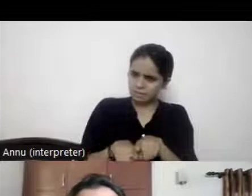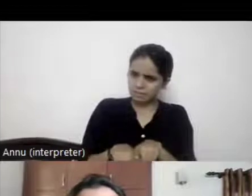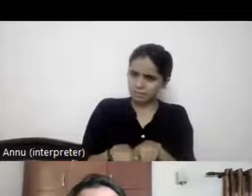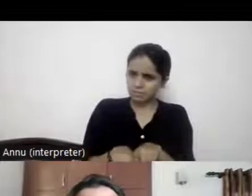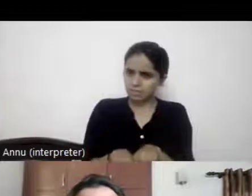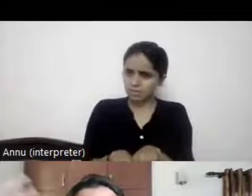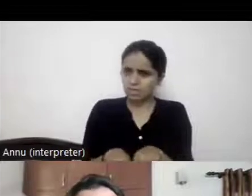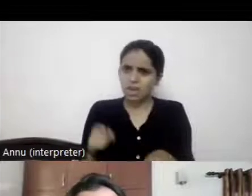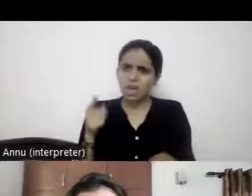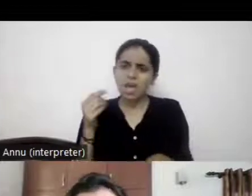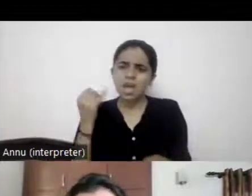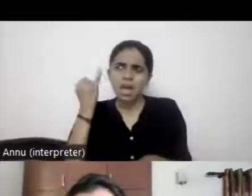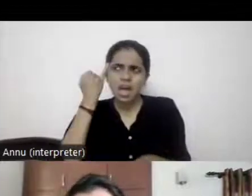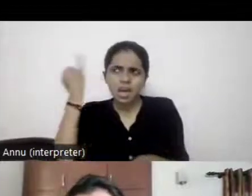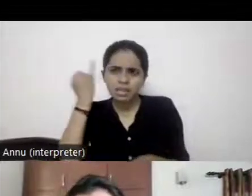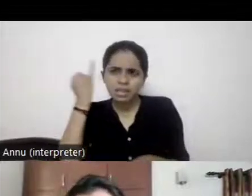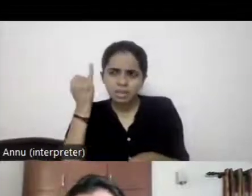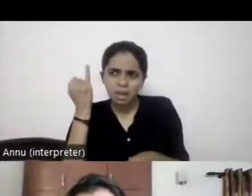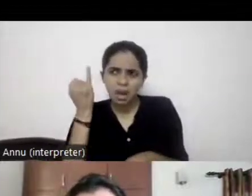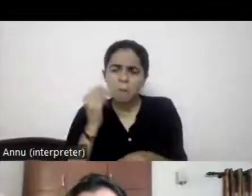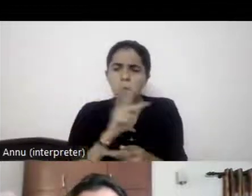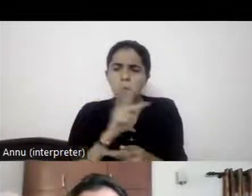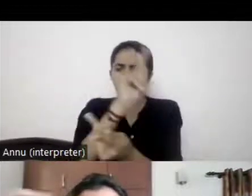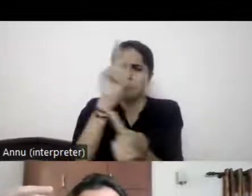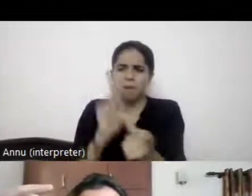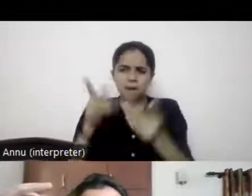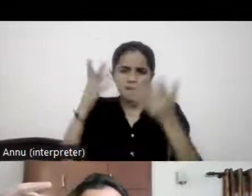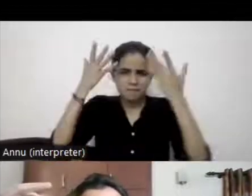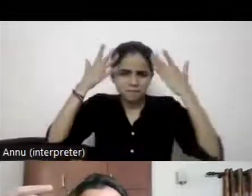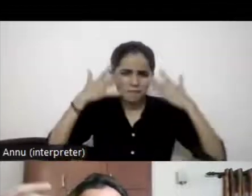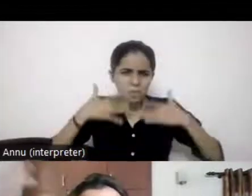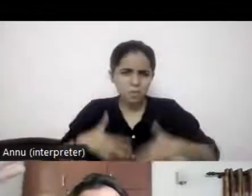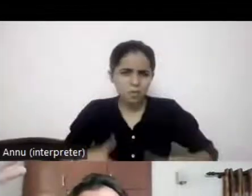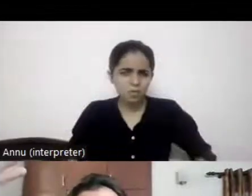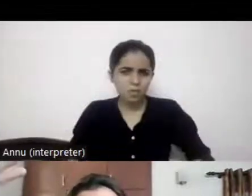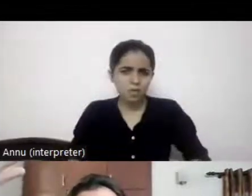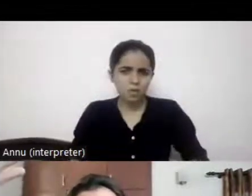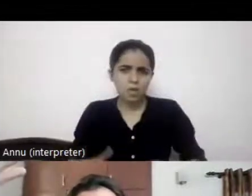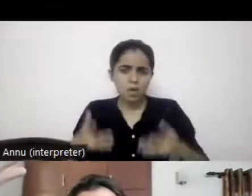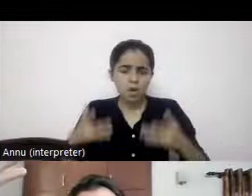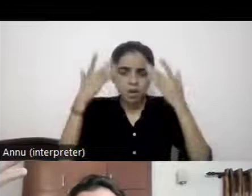This idea of perfect body, this idea of a